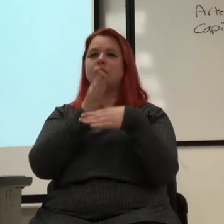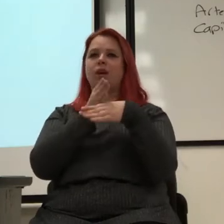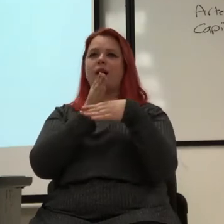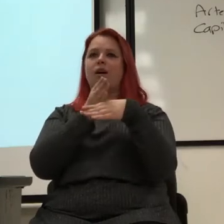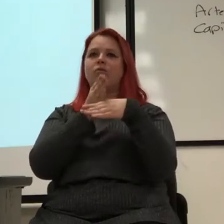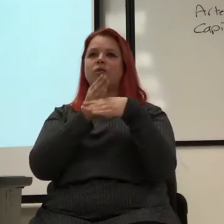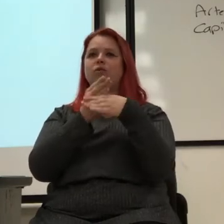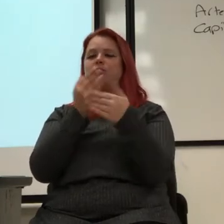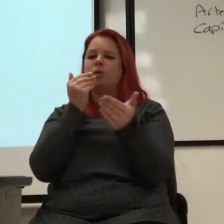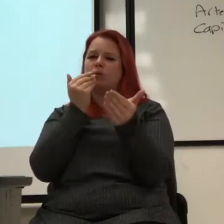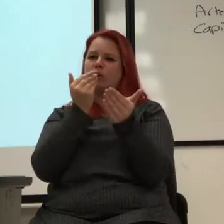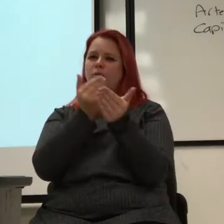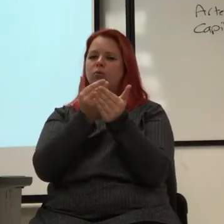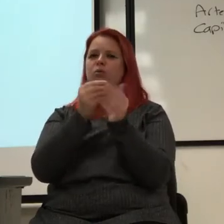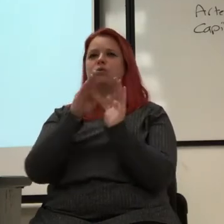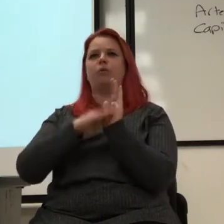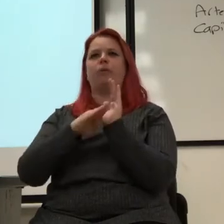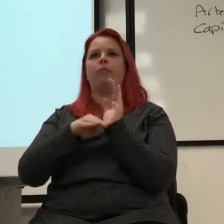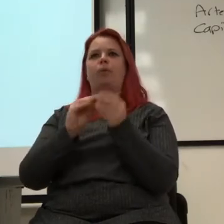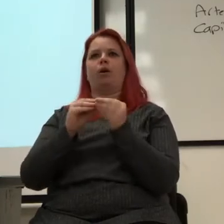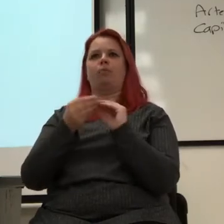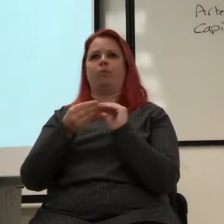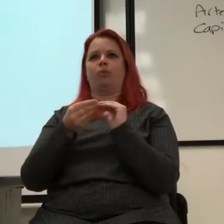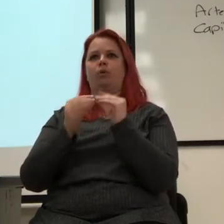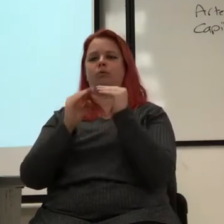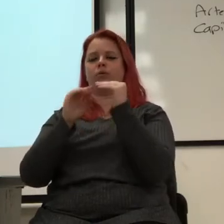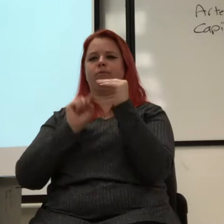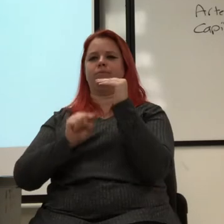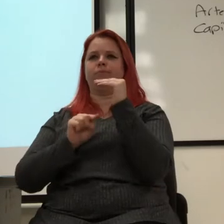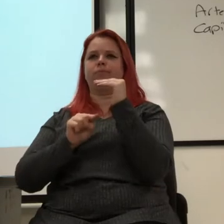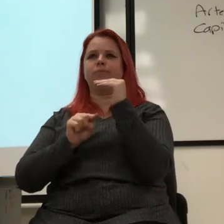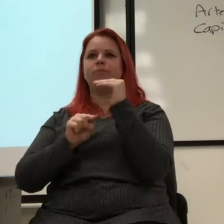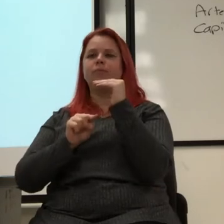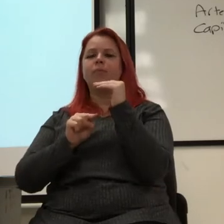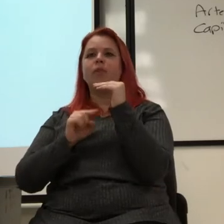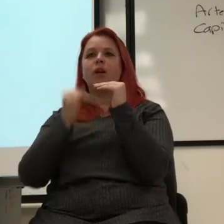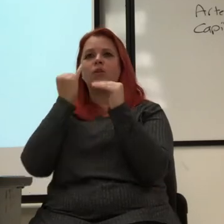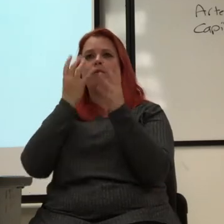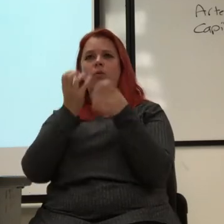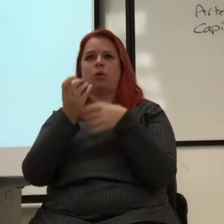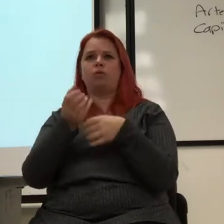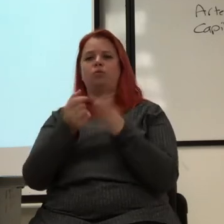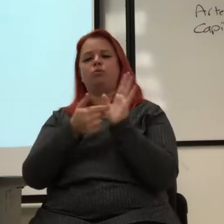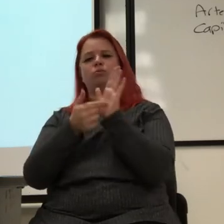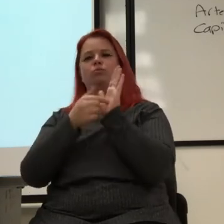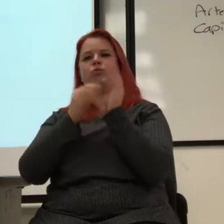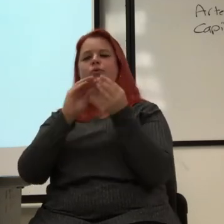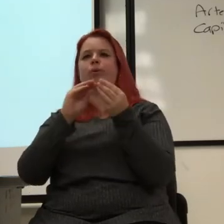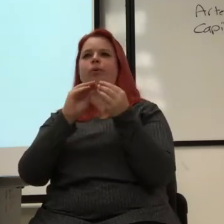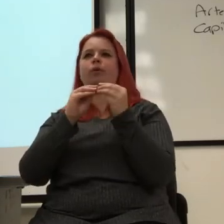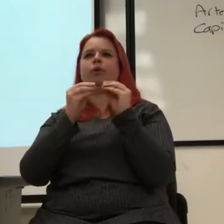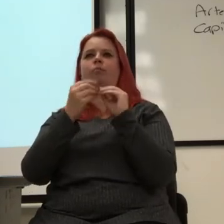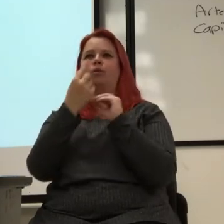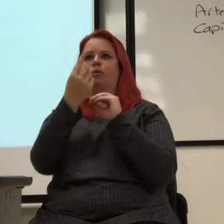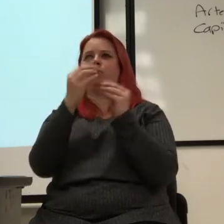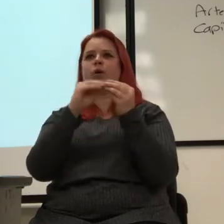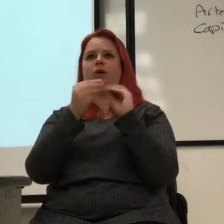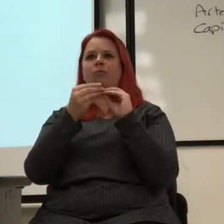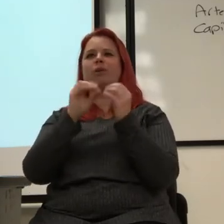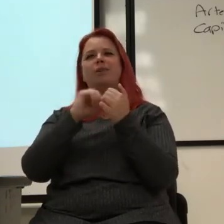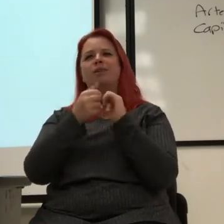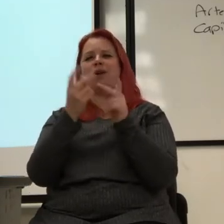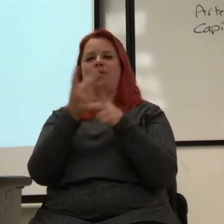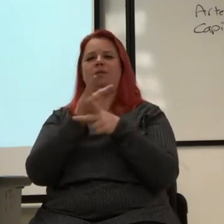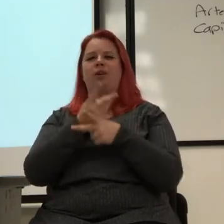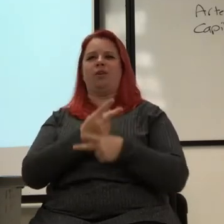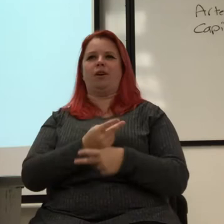closer to the bottom number. Okay, so if you want to express blood pressure as one number, that's kind of how they do it.